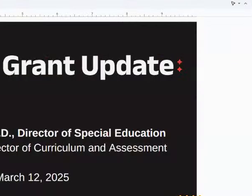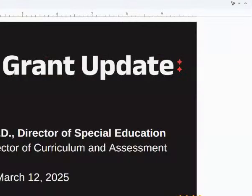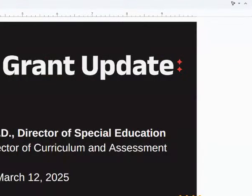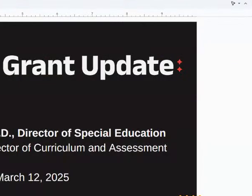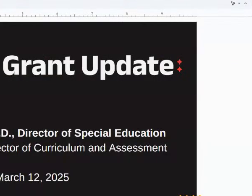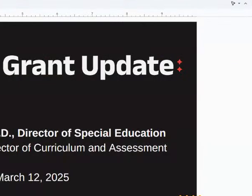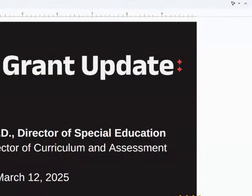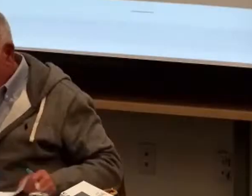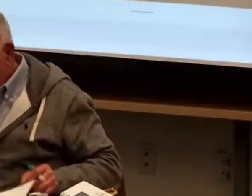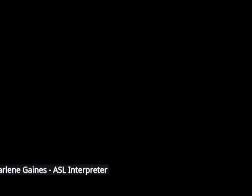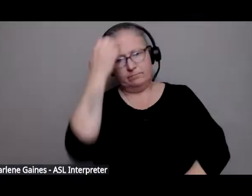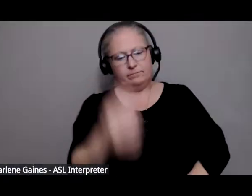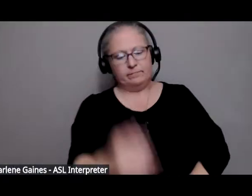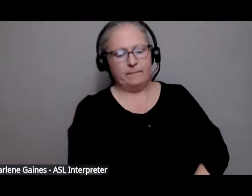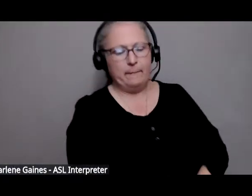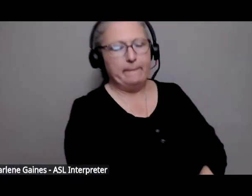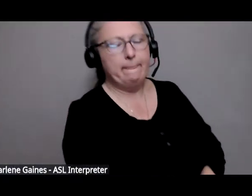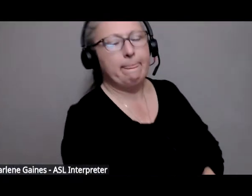Here we go.